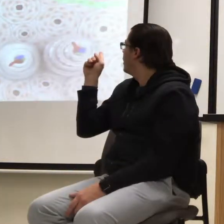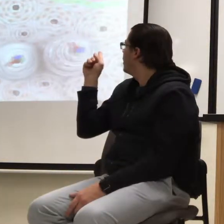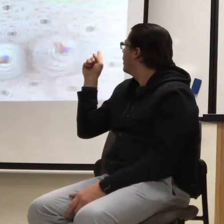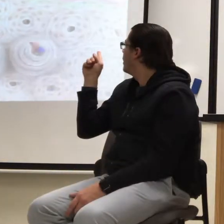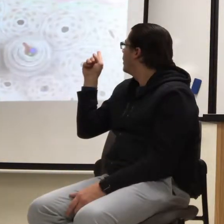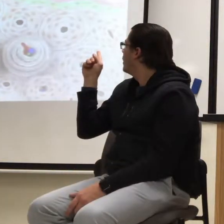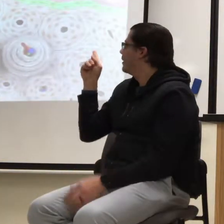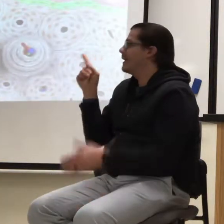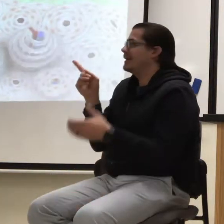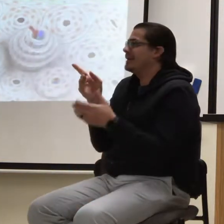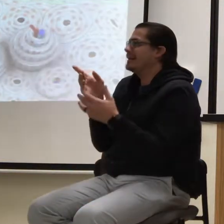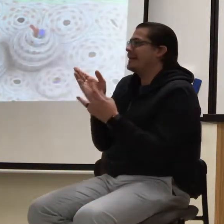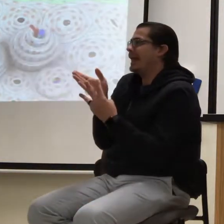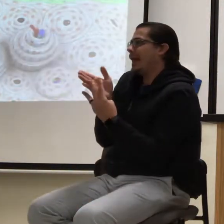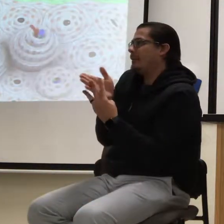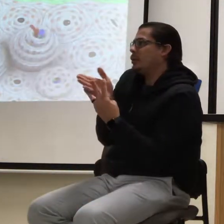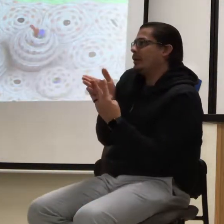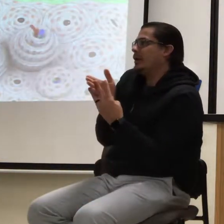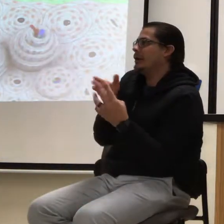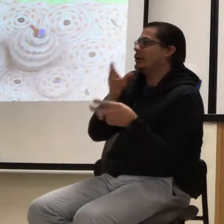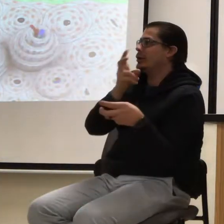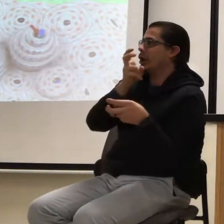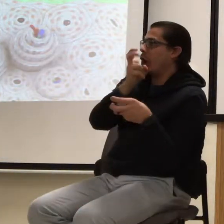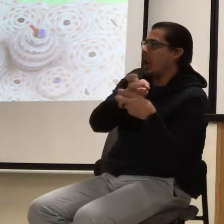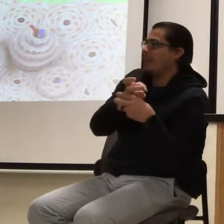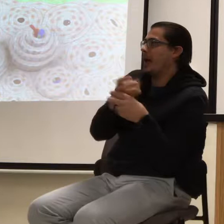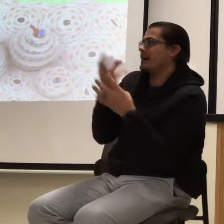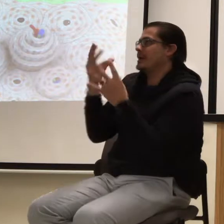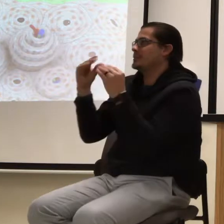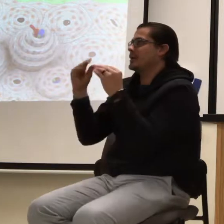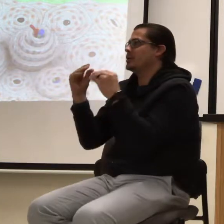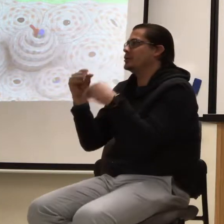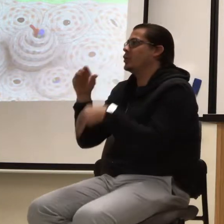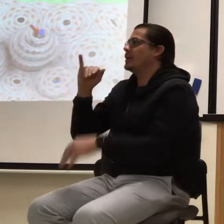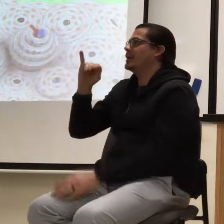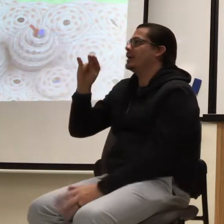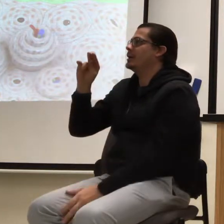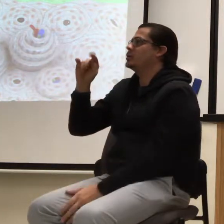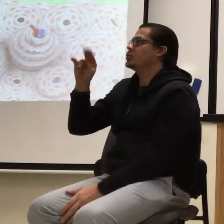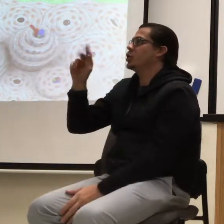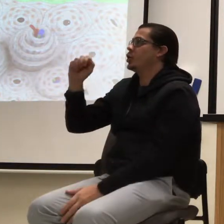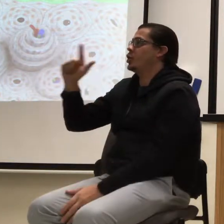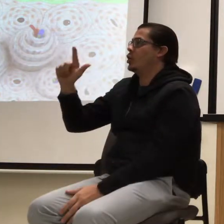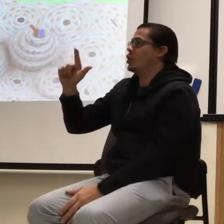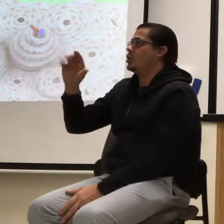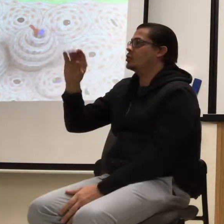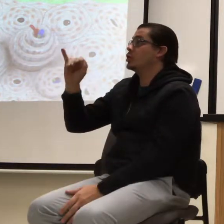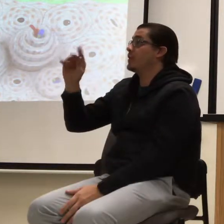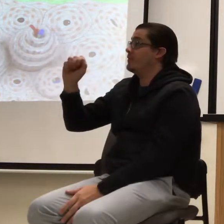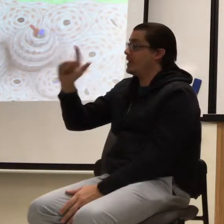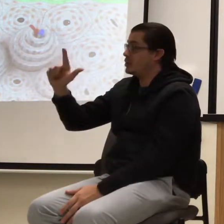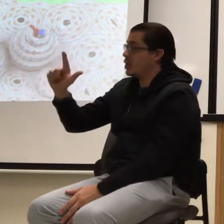between the compact bone and the spongy bone, right? So it's internal circumferential lamella.